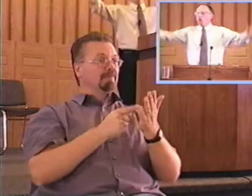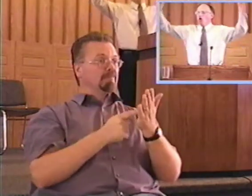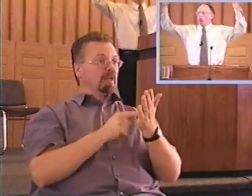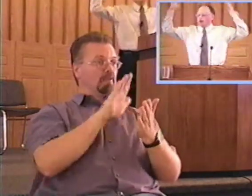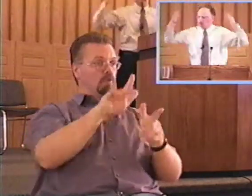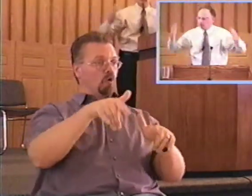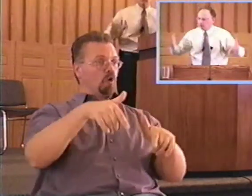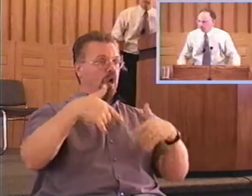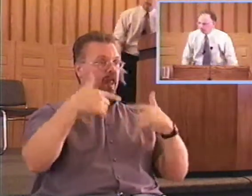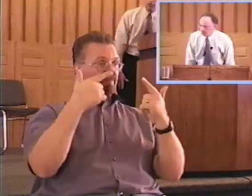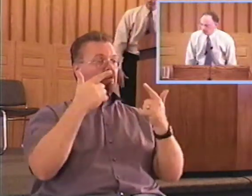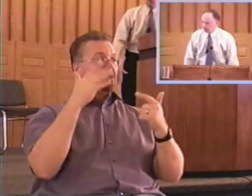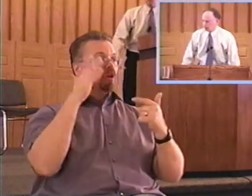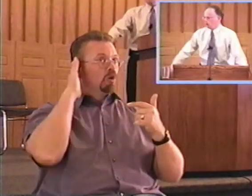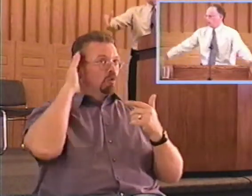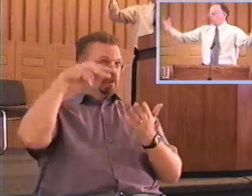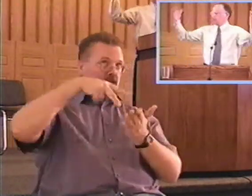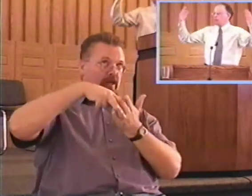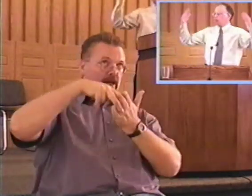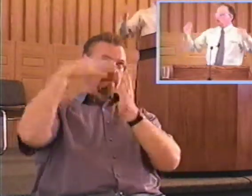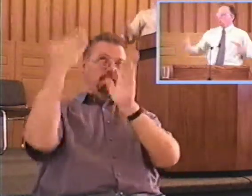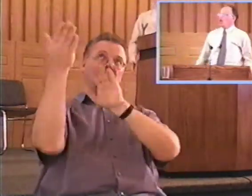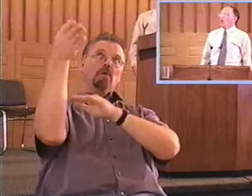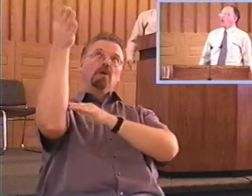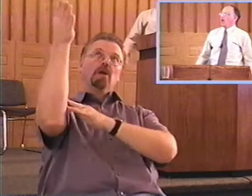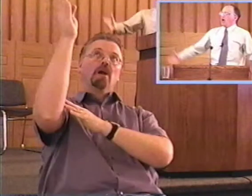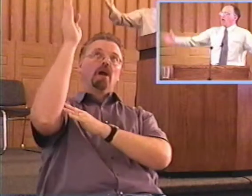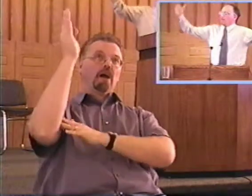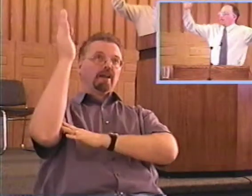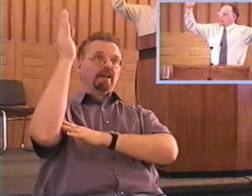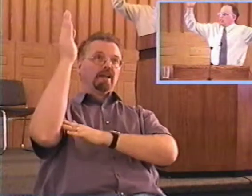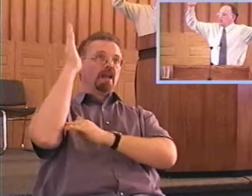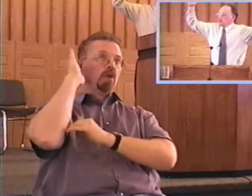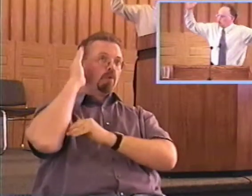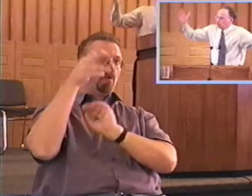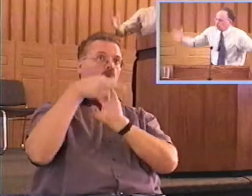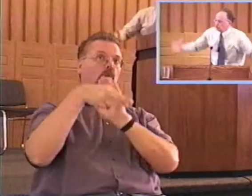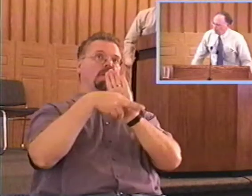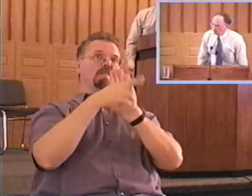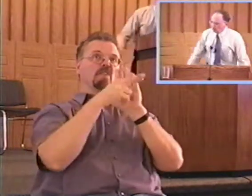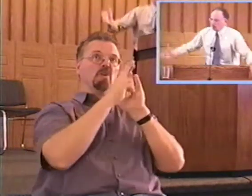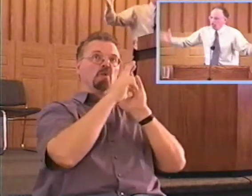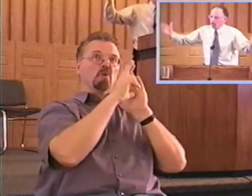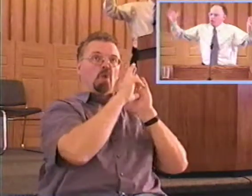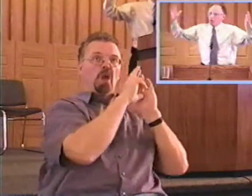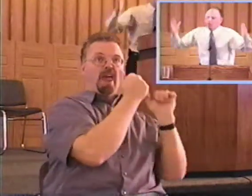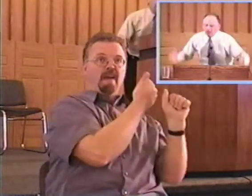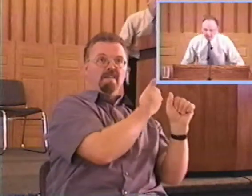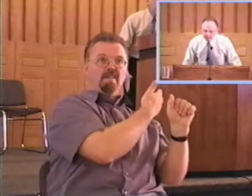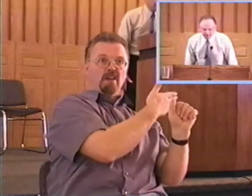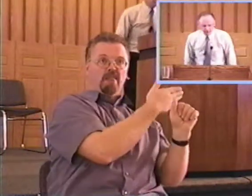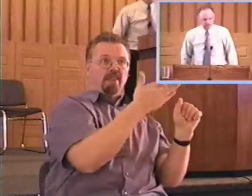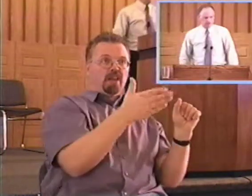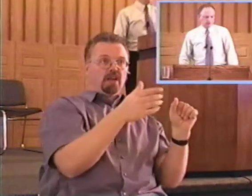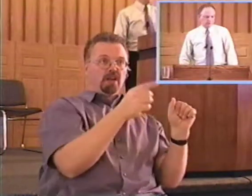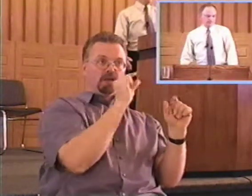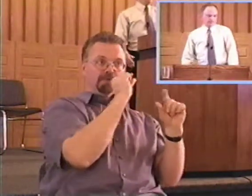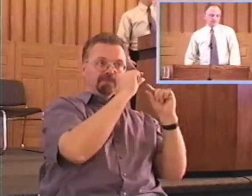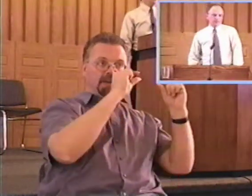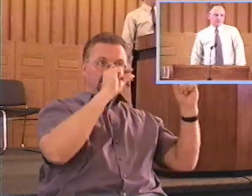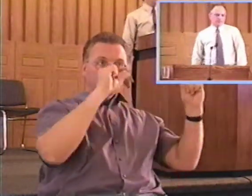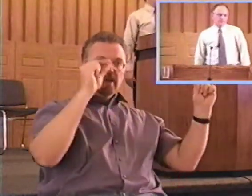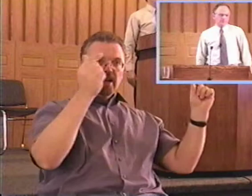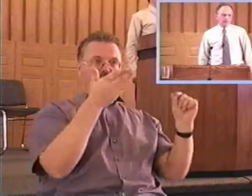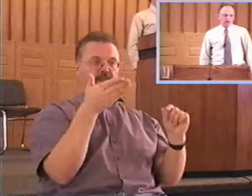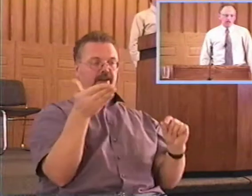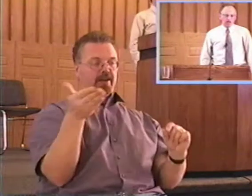God and all of this information will be reviewed. Every single bit of it.